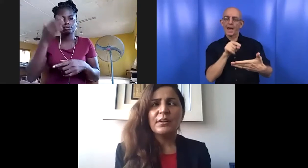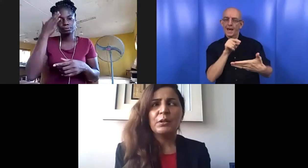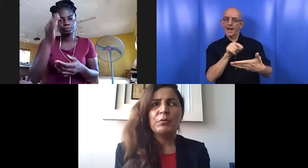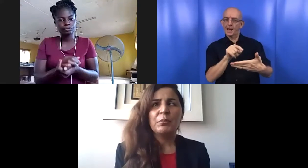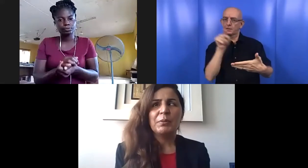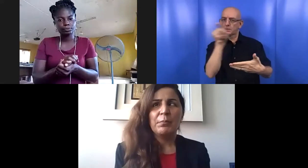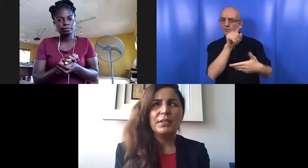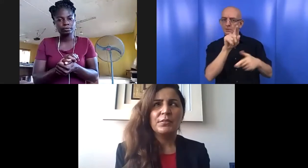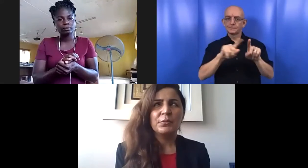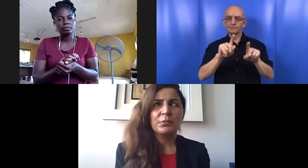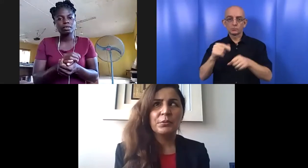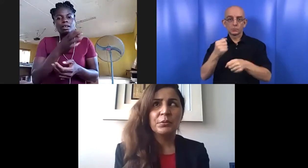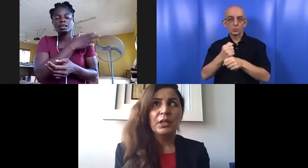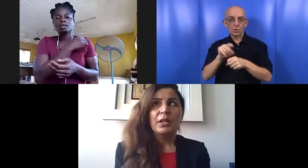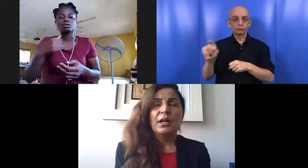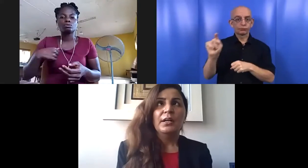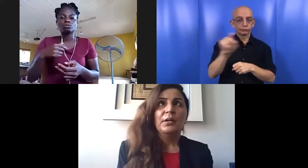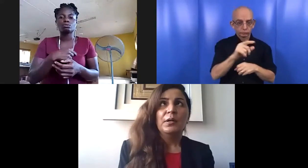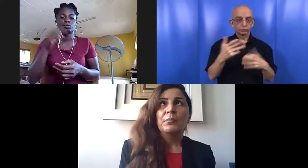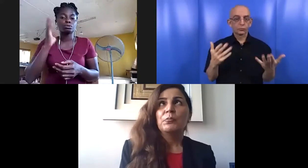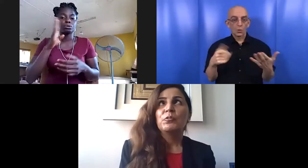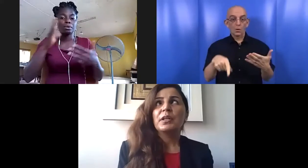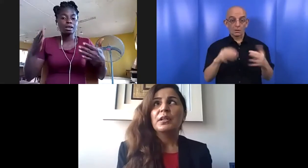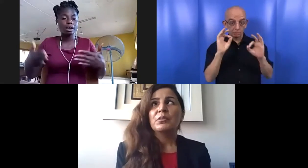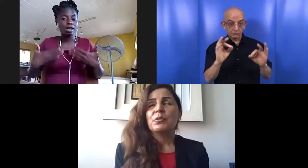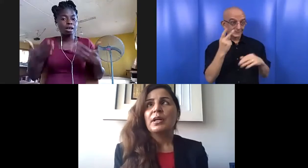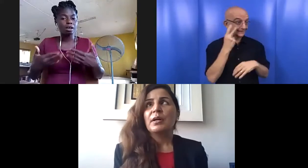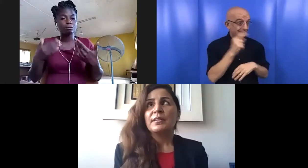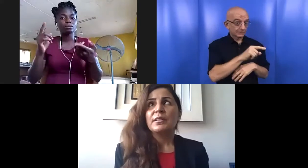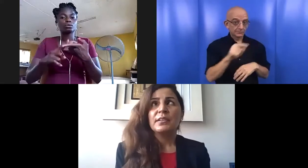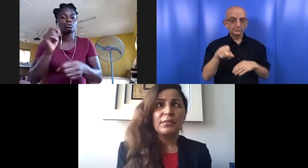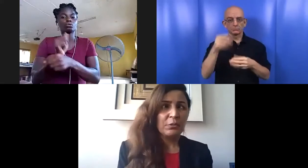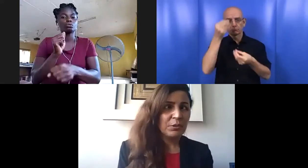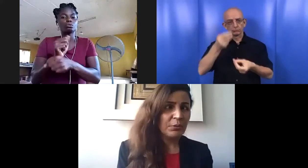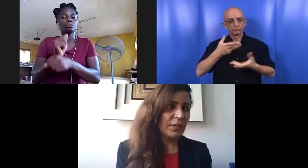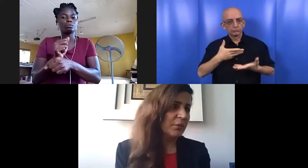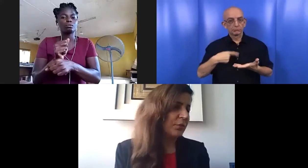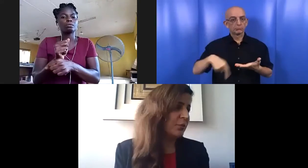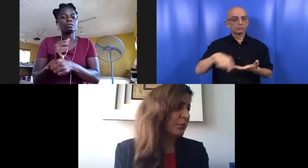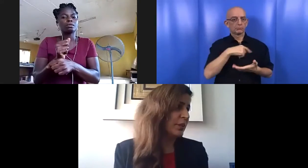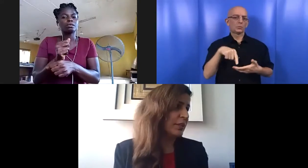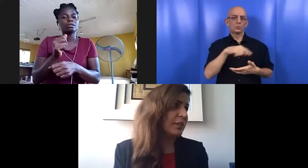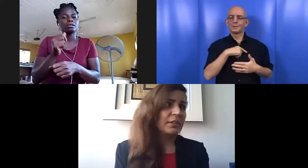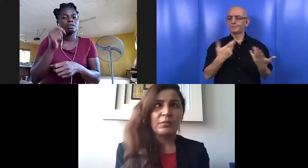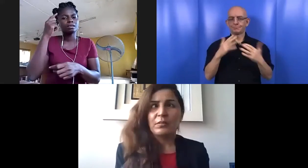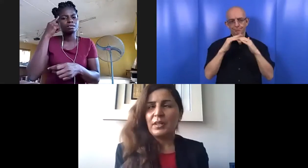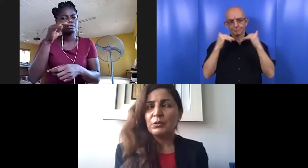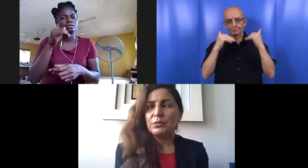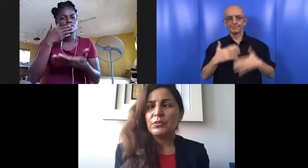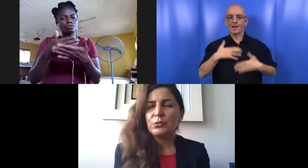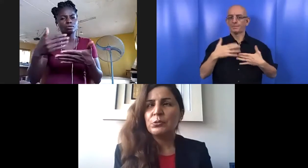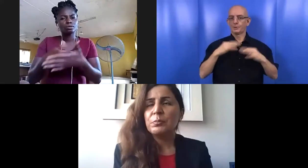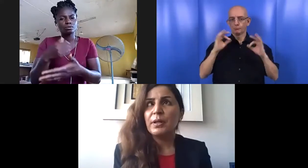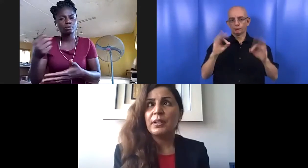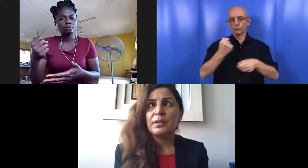And we will be happy to work on, I think there is a good news that also their